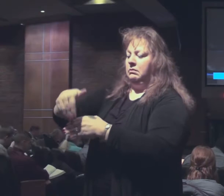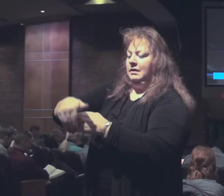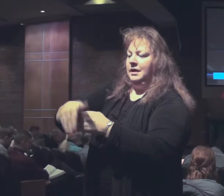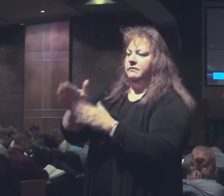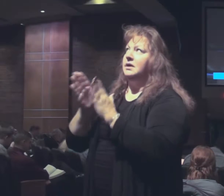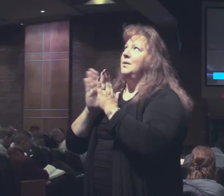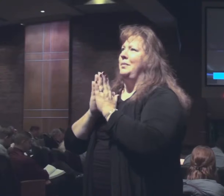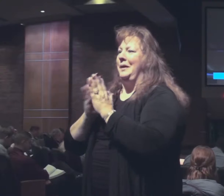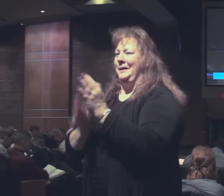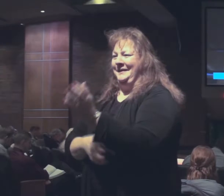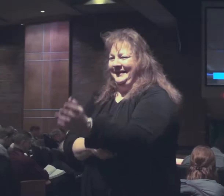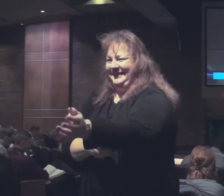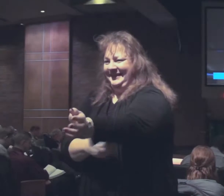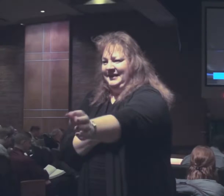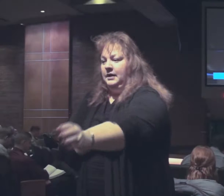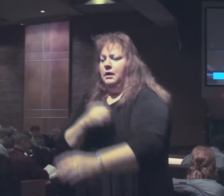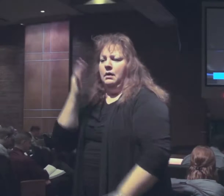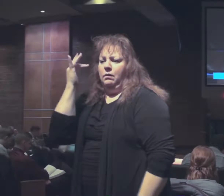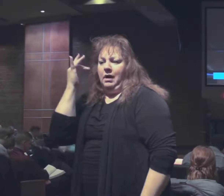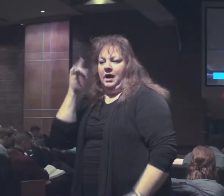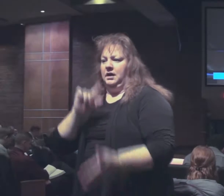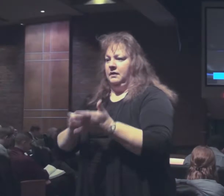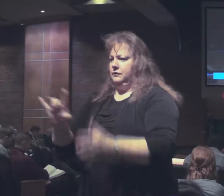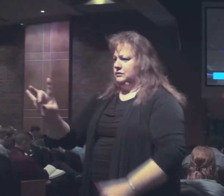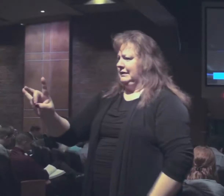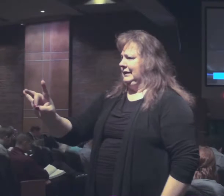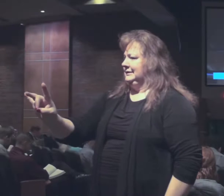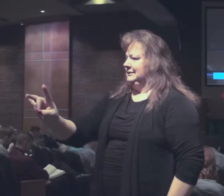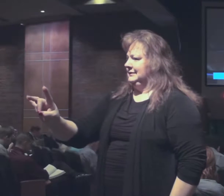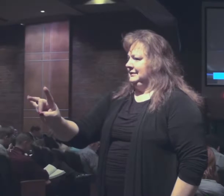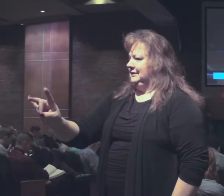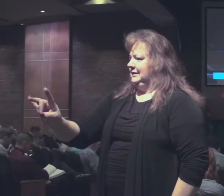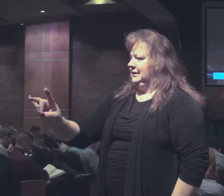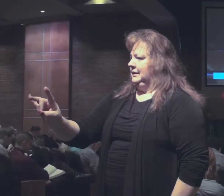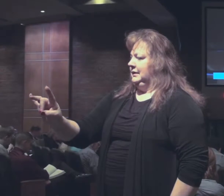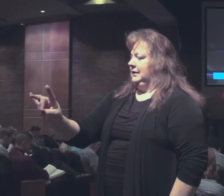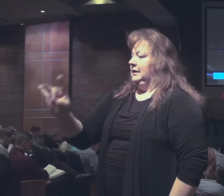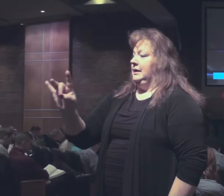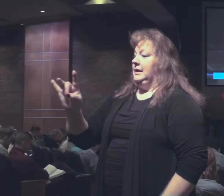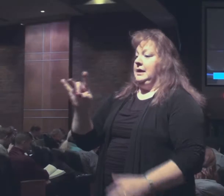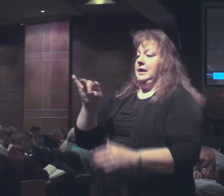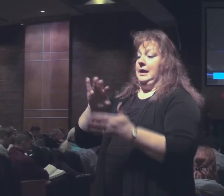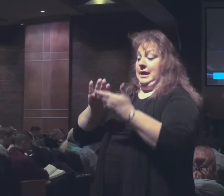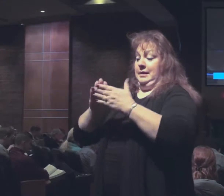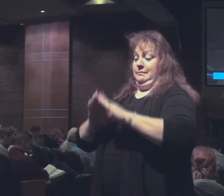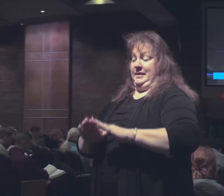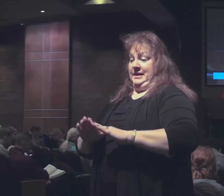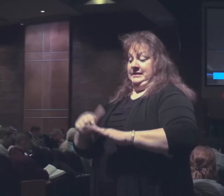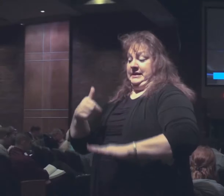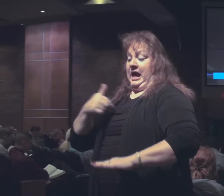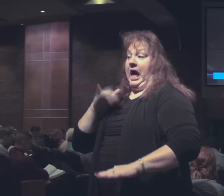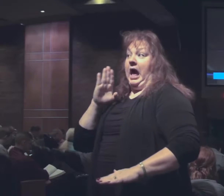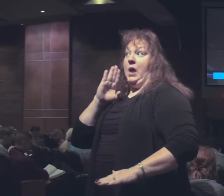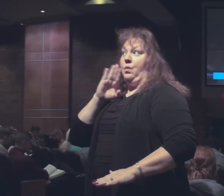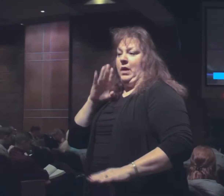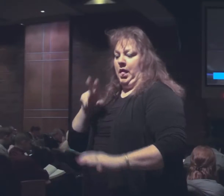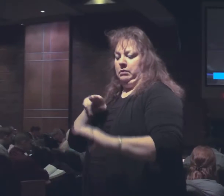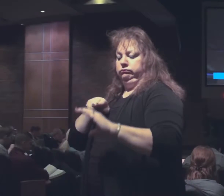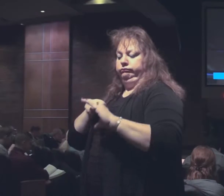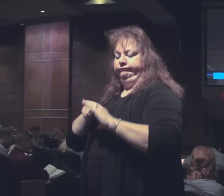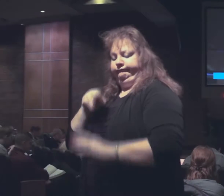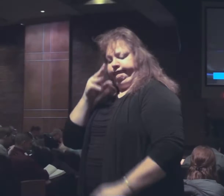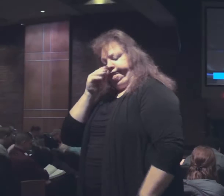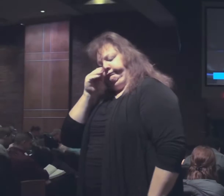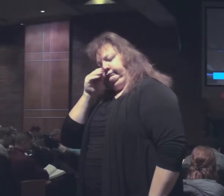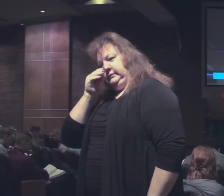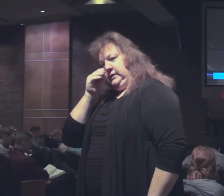prayer. And that's because of verse 8. In peace I will both lie down and sleep, for you alone, O Lord,